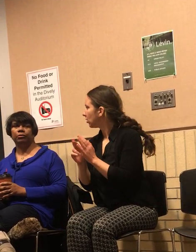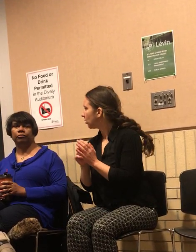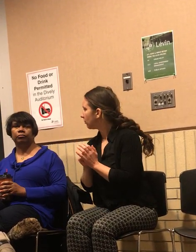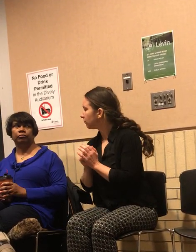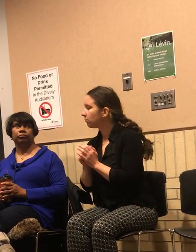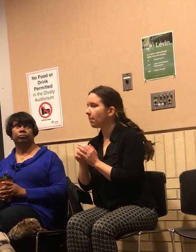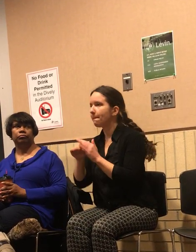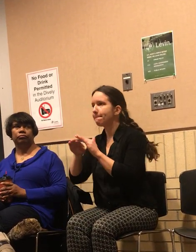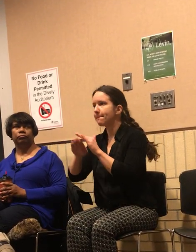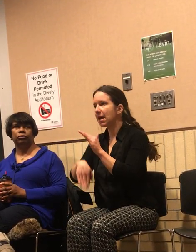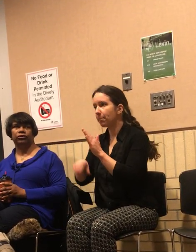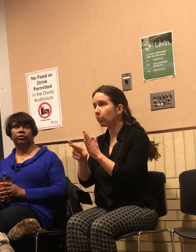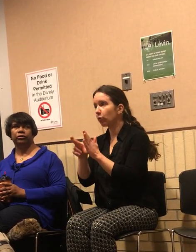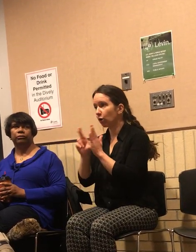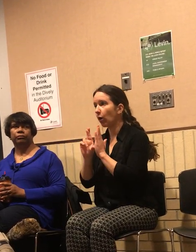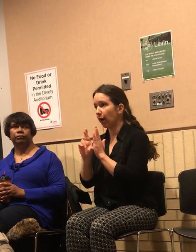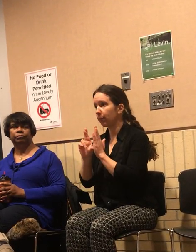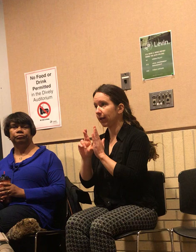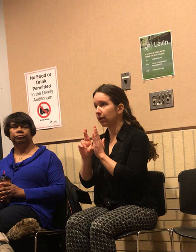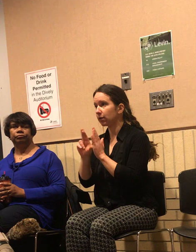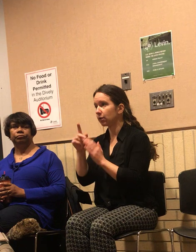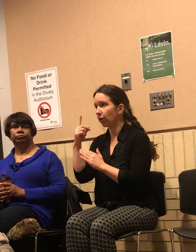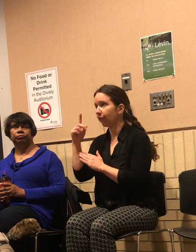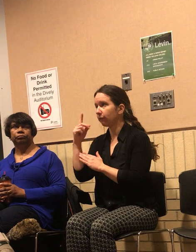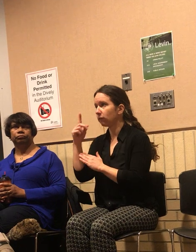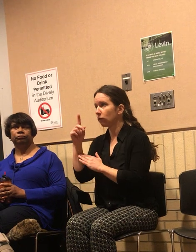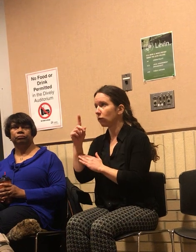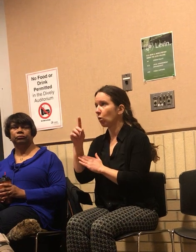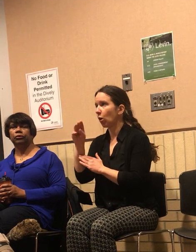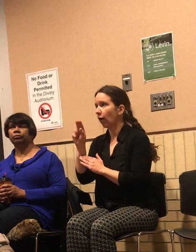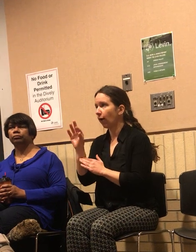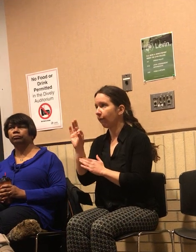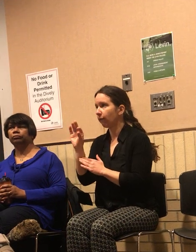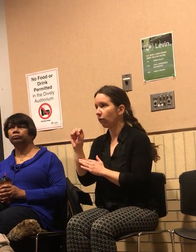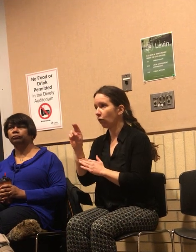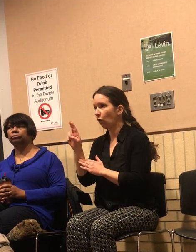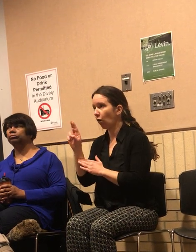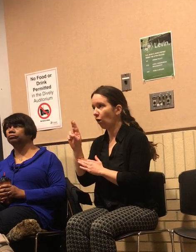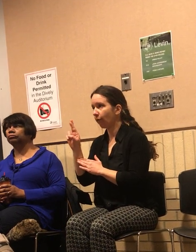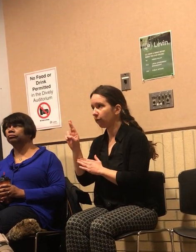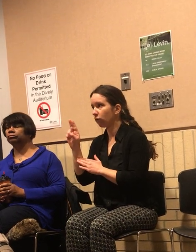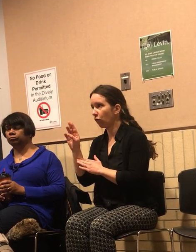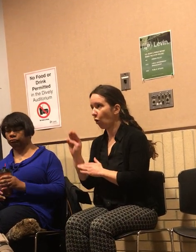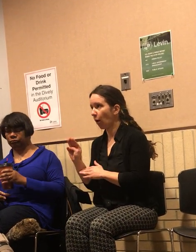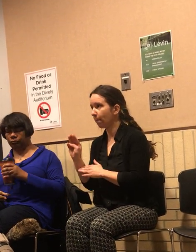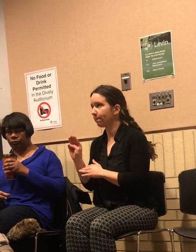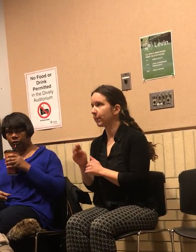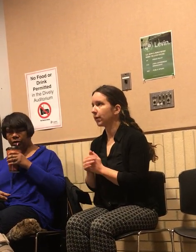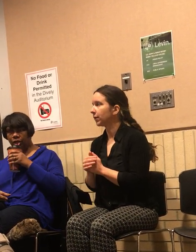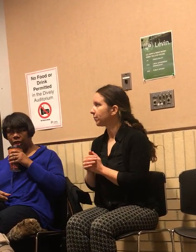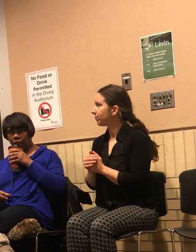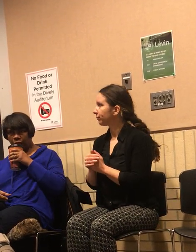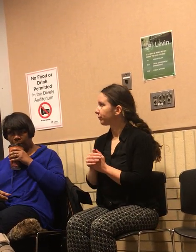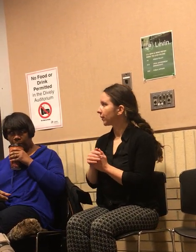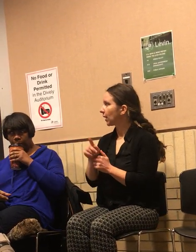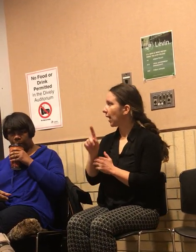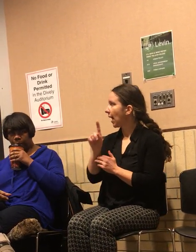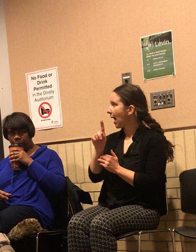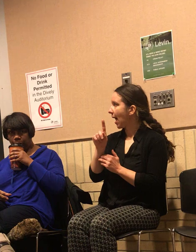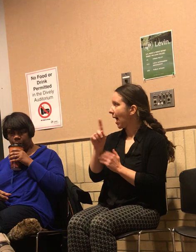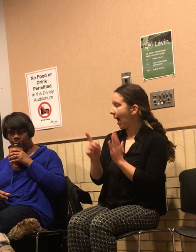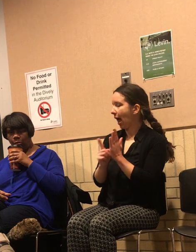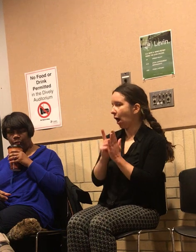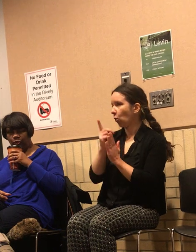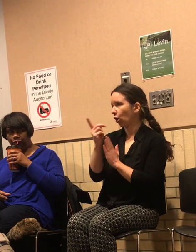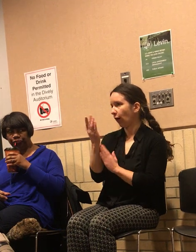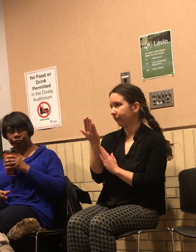thing. Okay. If it was a forum, that's like maybe an hour and 15 minutes, and then there's lots of chit-chat